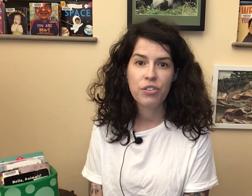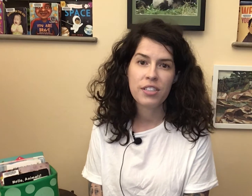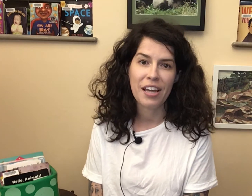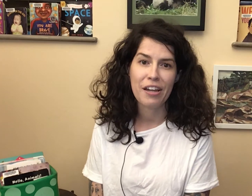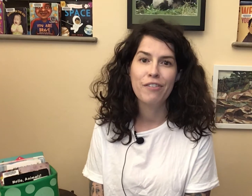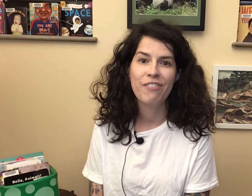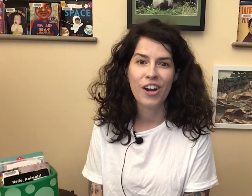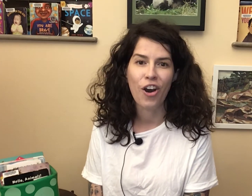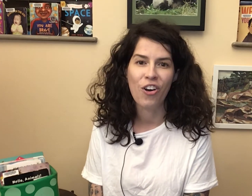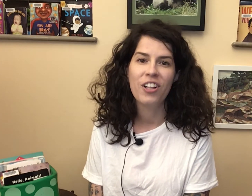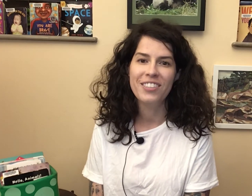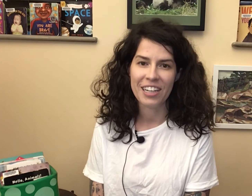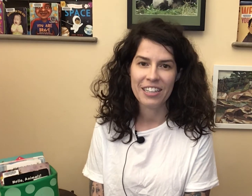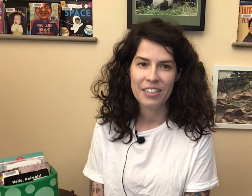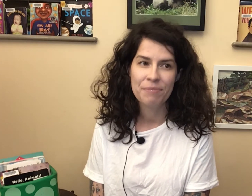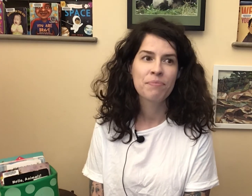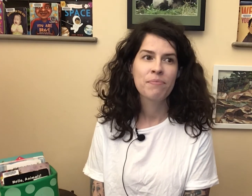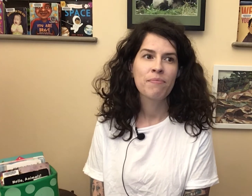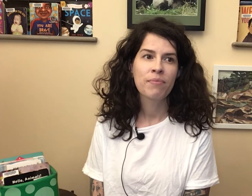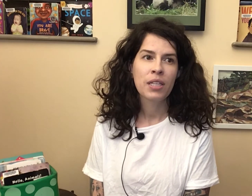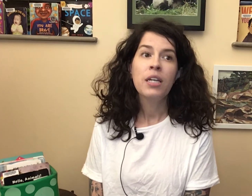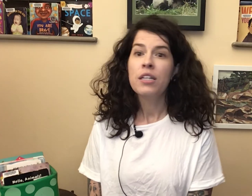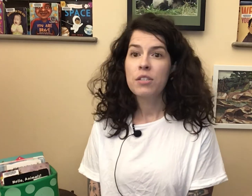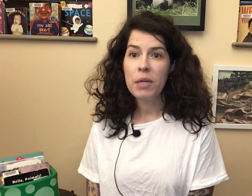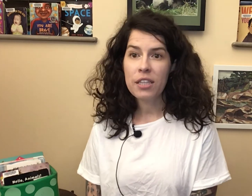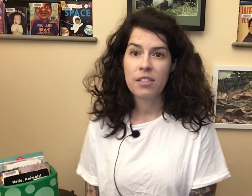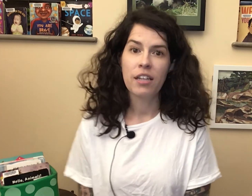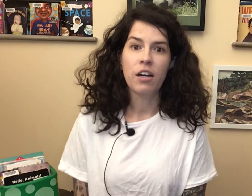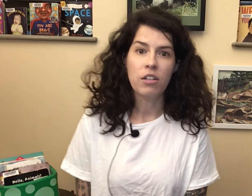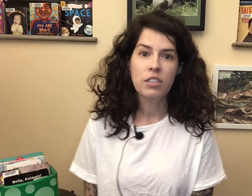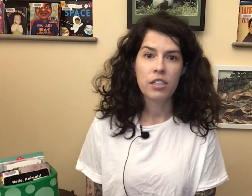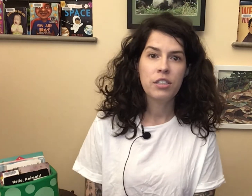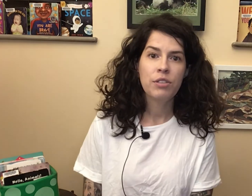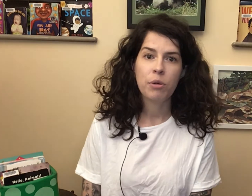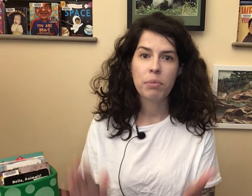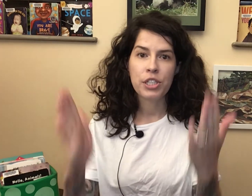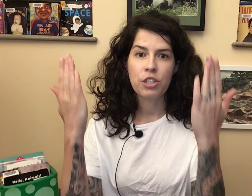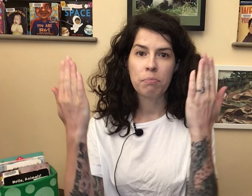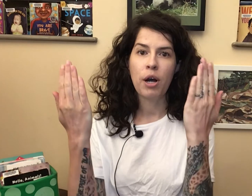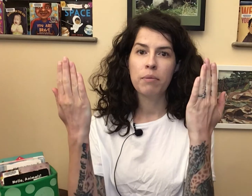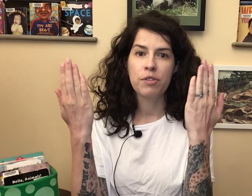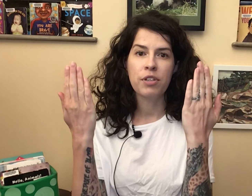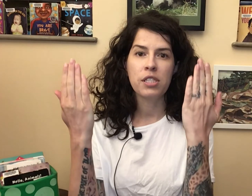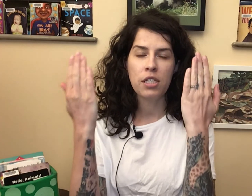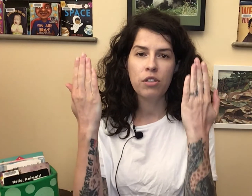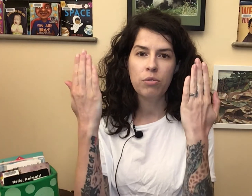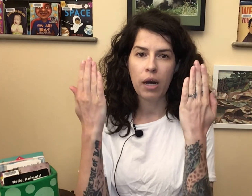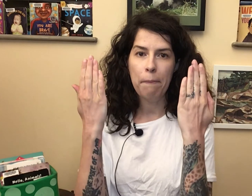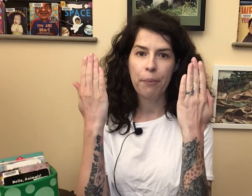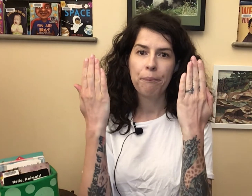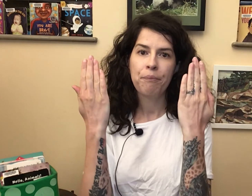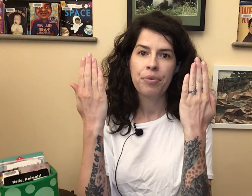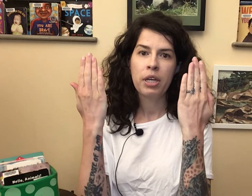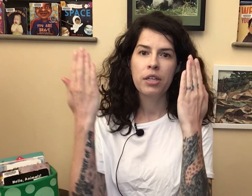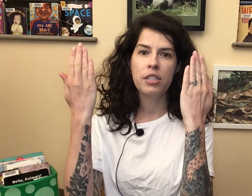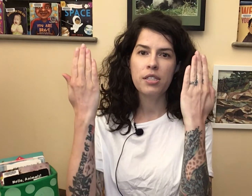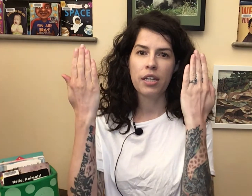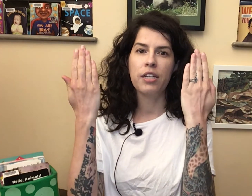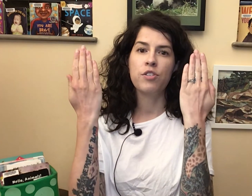the sign for all done. To make the sign all done, you will place your palms facing you up like this, and in a